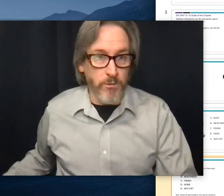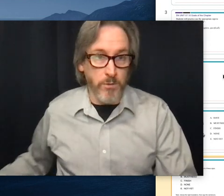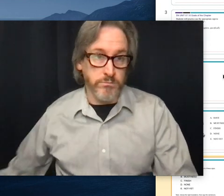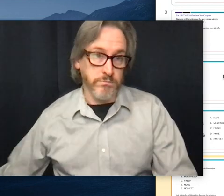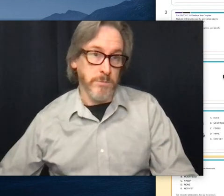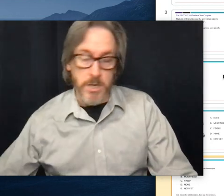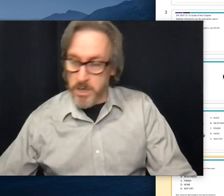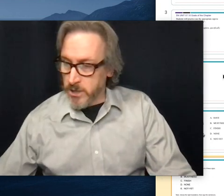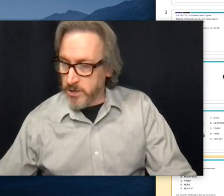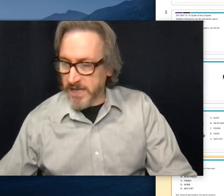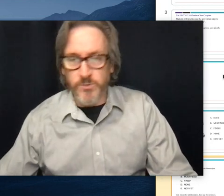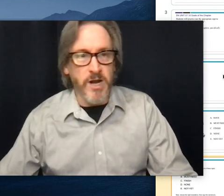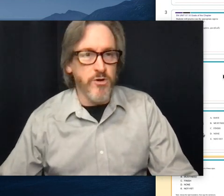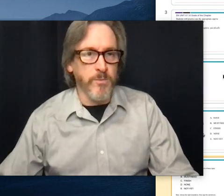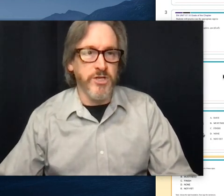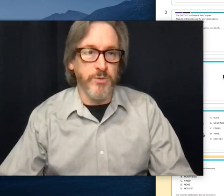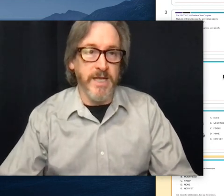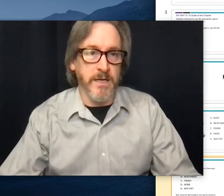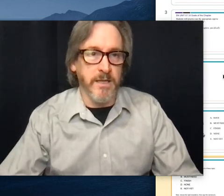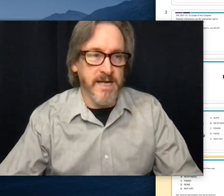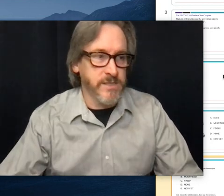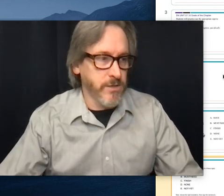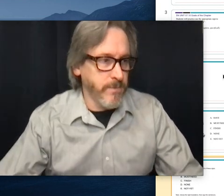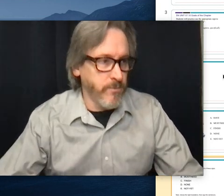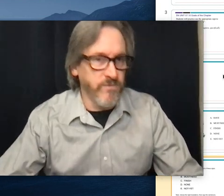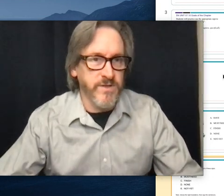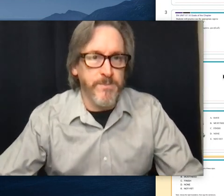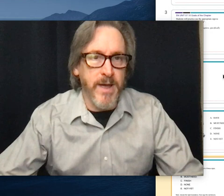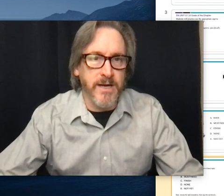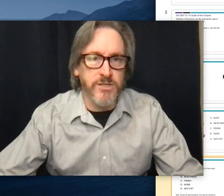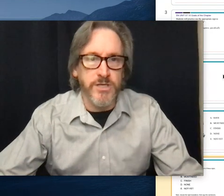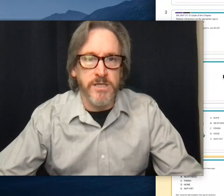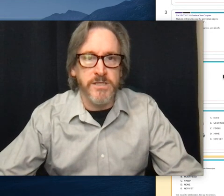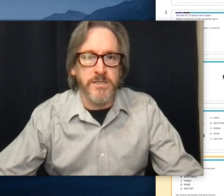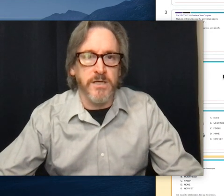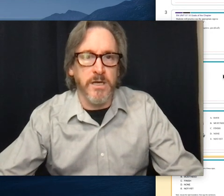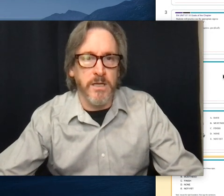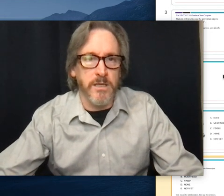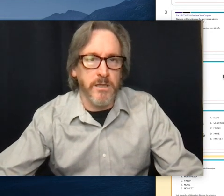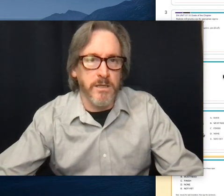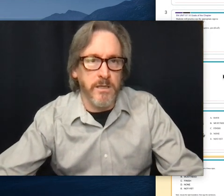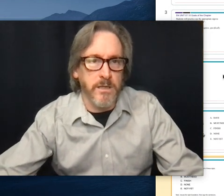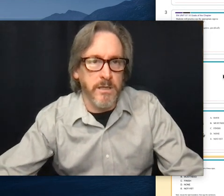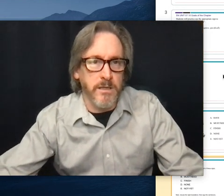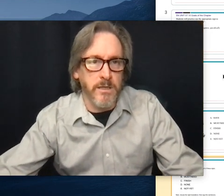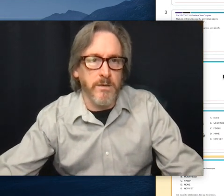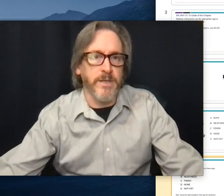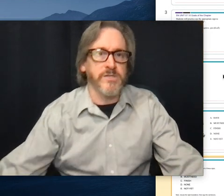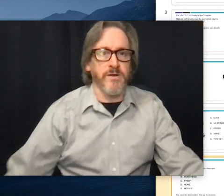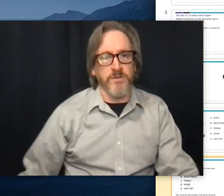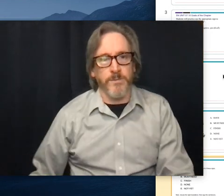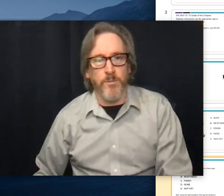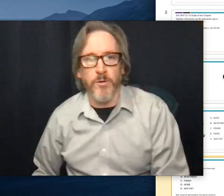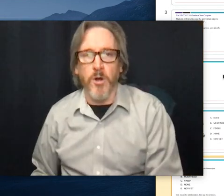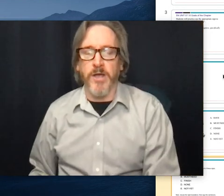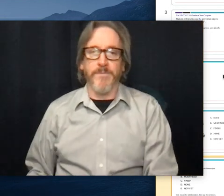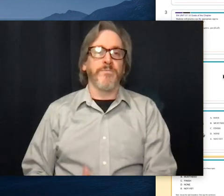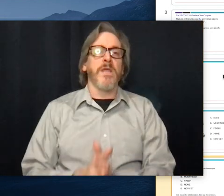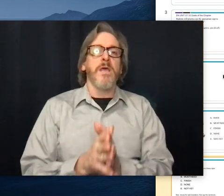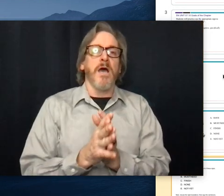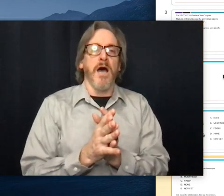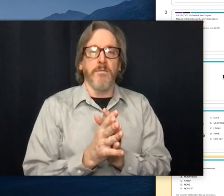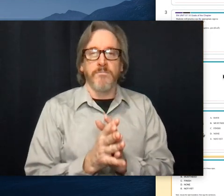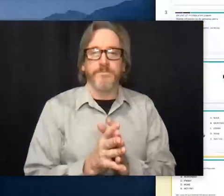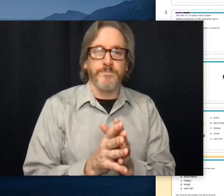them on your own. That's what I'd normally do in class. Sorry, move this back just a little bit. So a little bit. Okay.